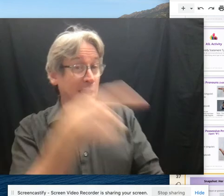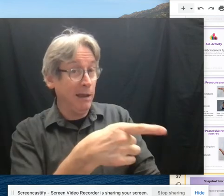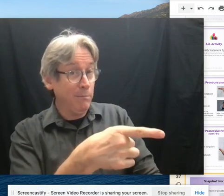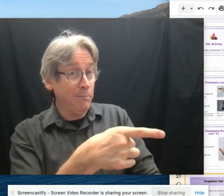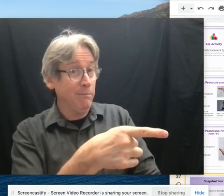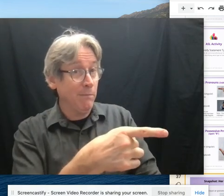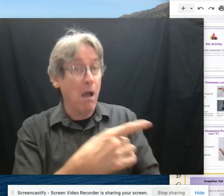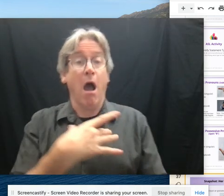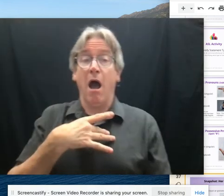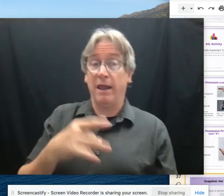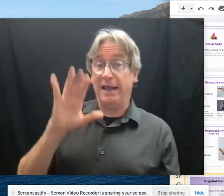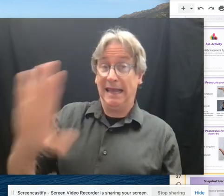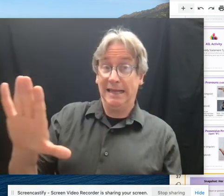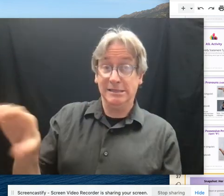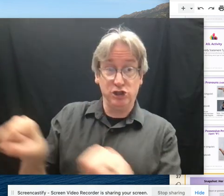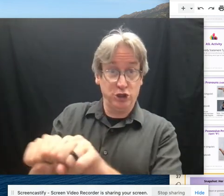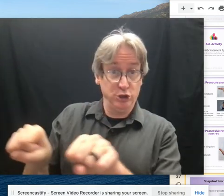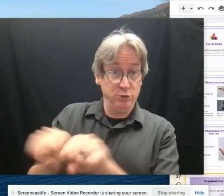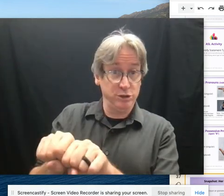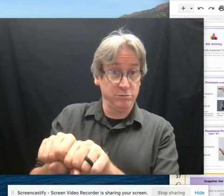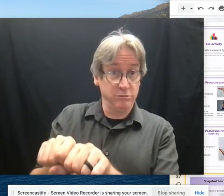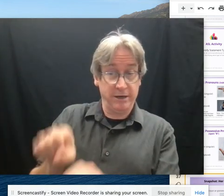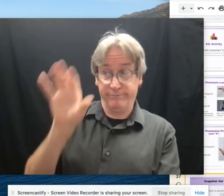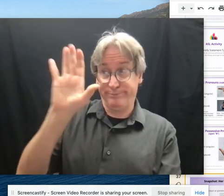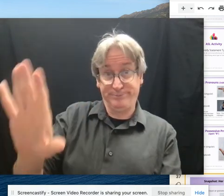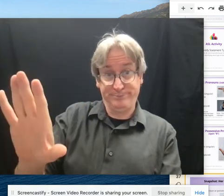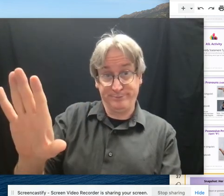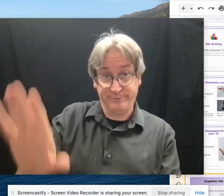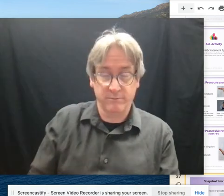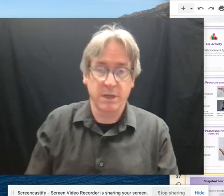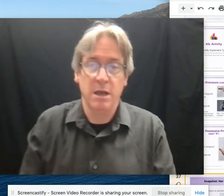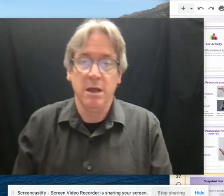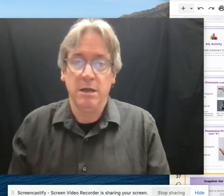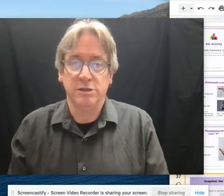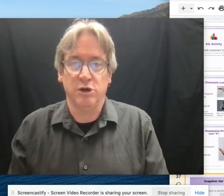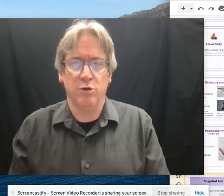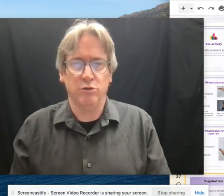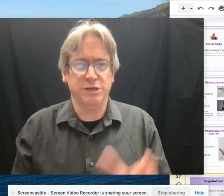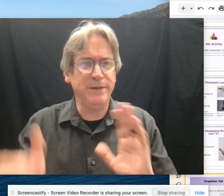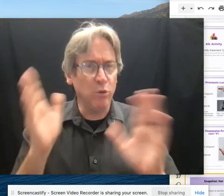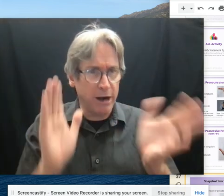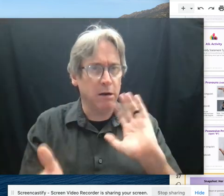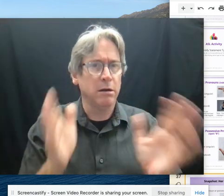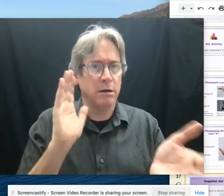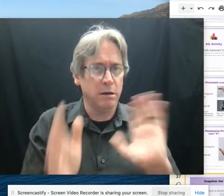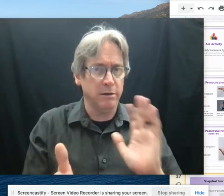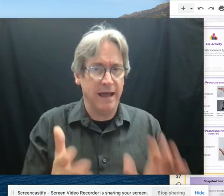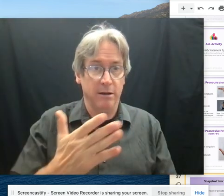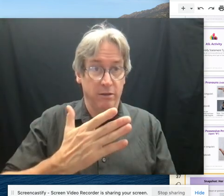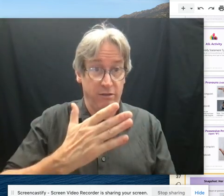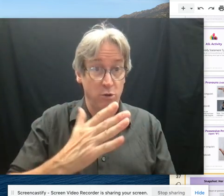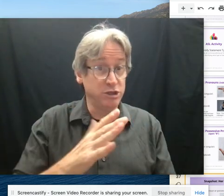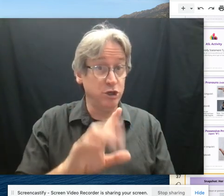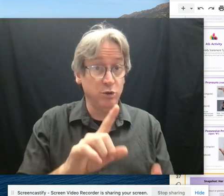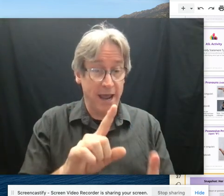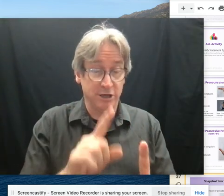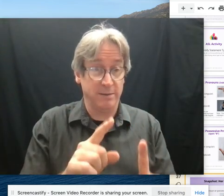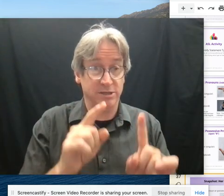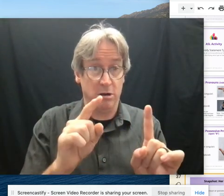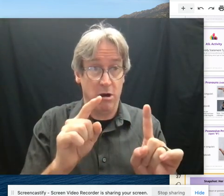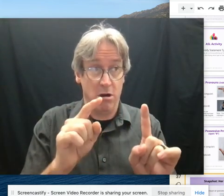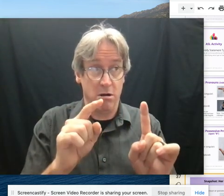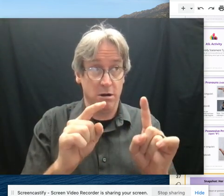like him. I like his shoes. Right? So just be aware that those two